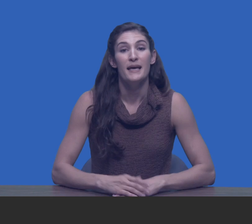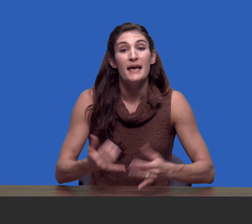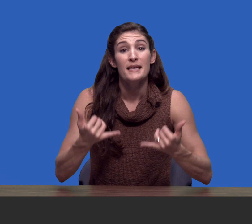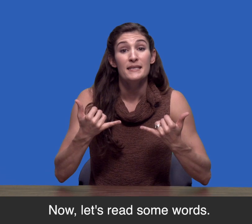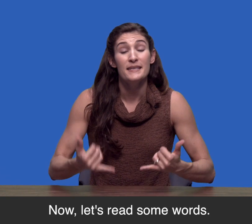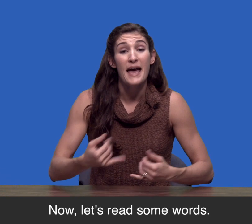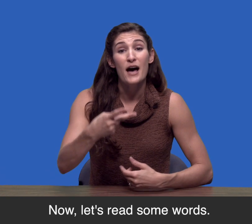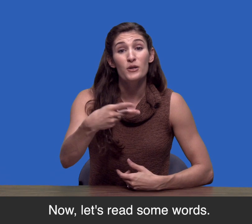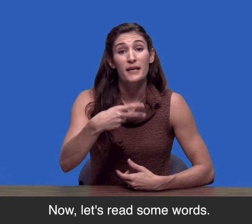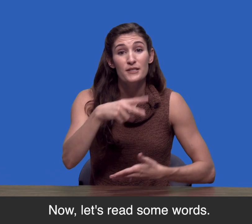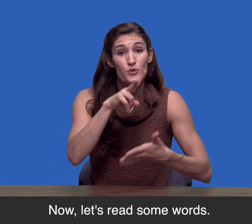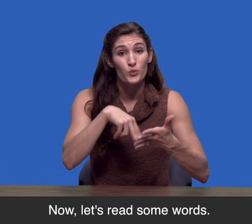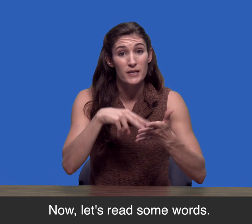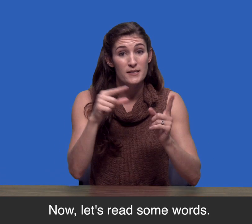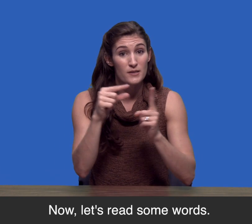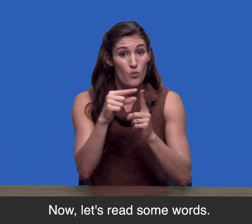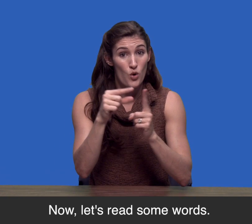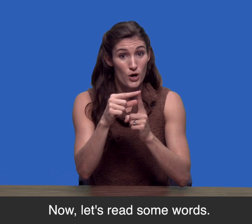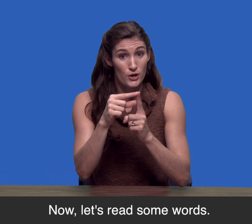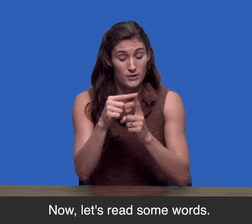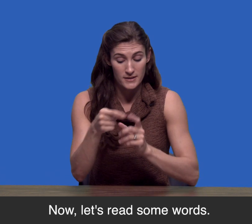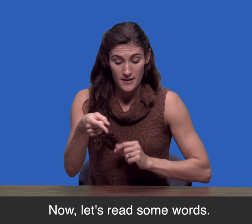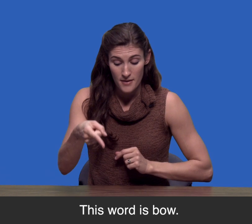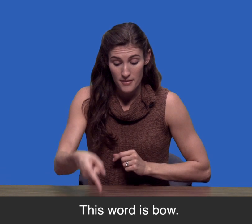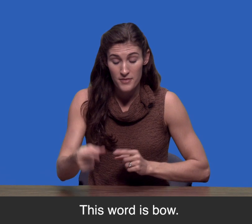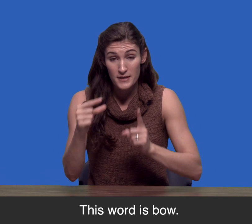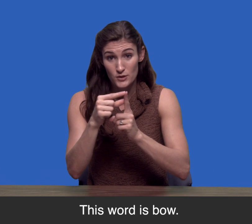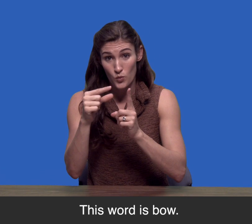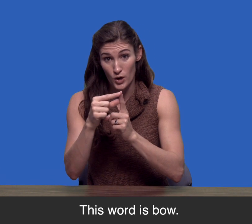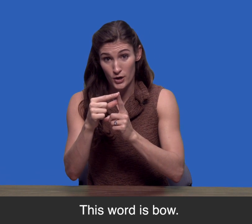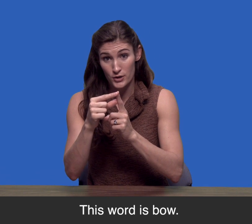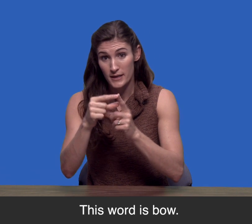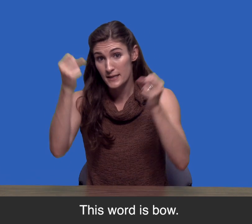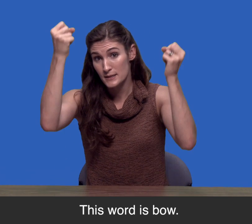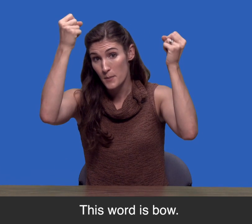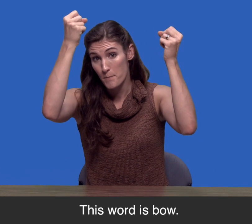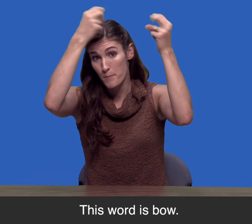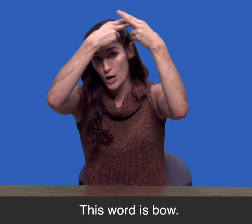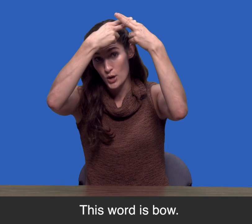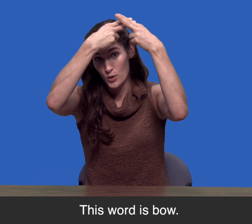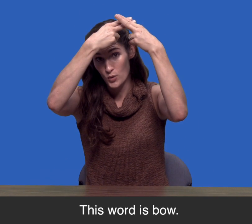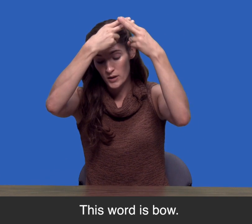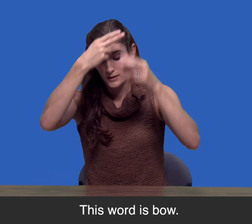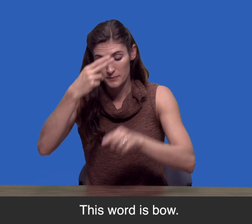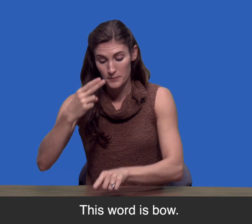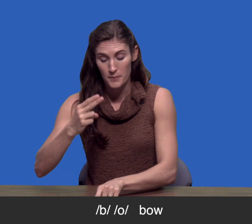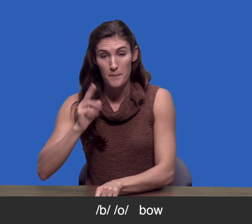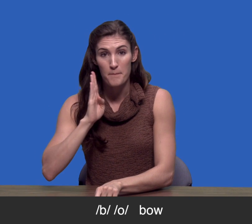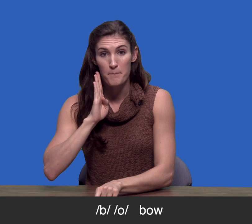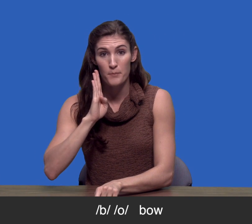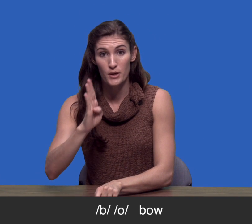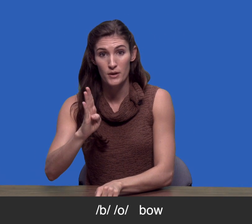Now let's read some words. Let's read This word is bow. Buh.